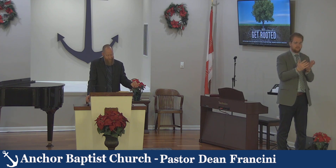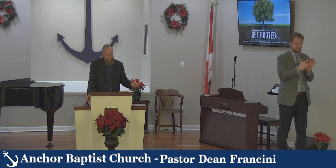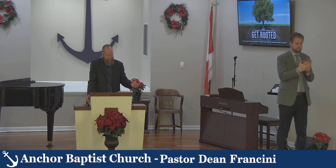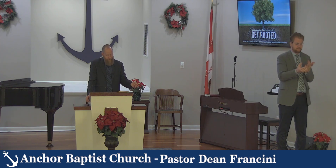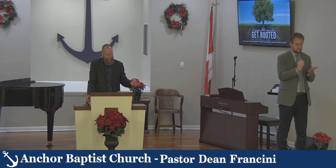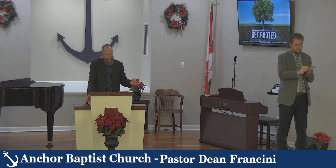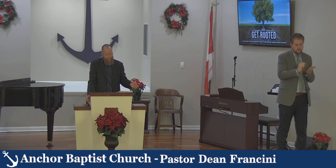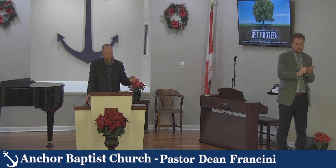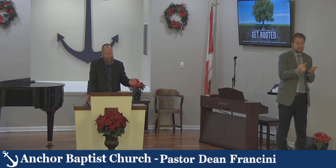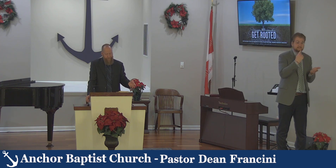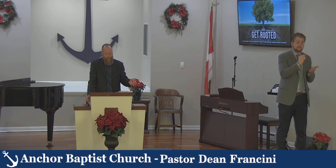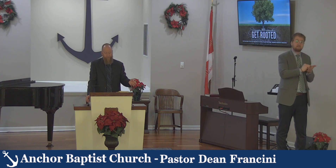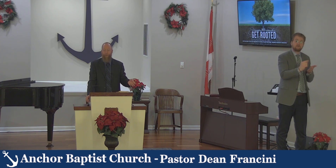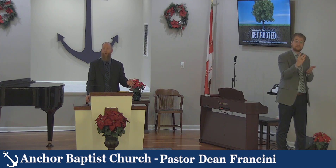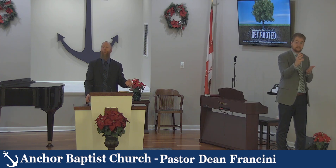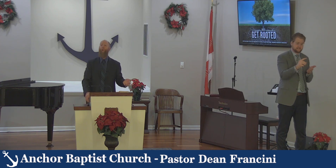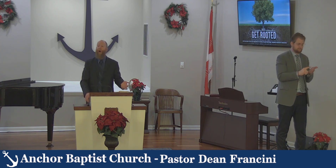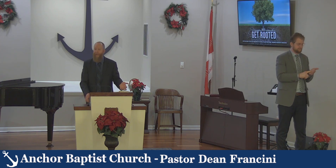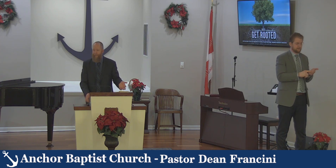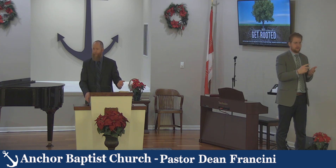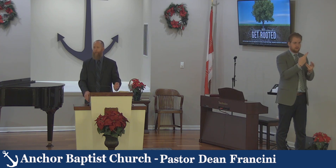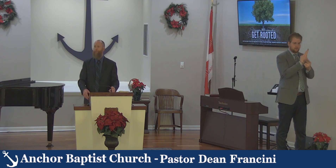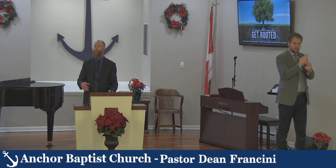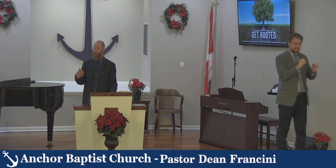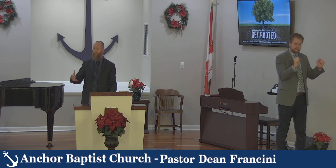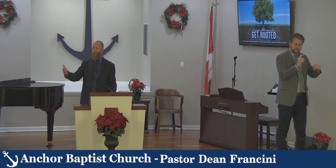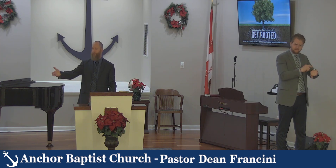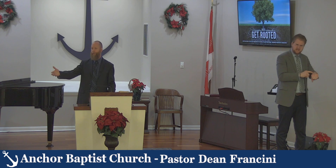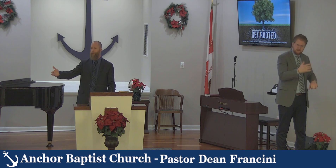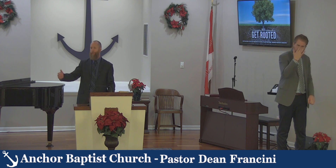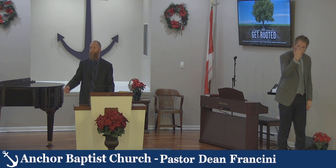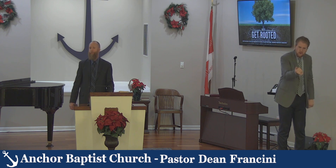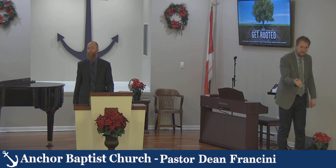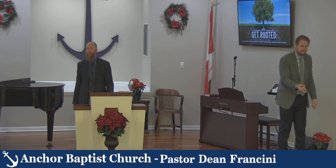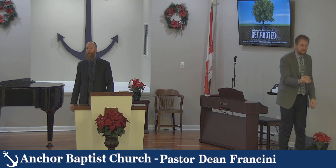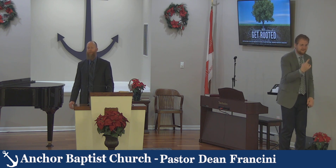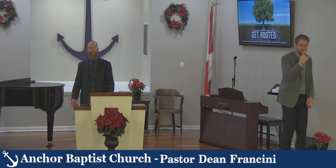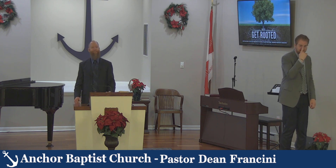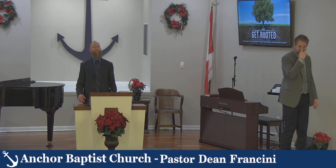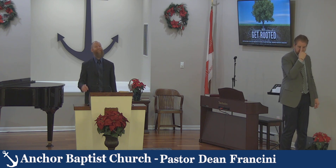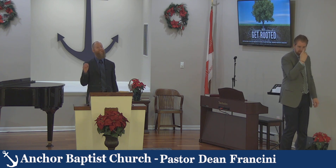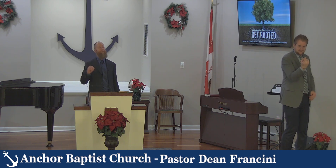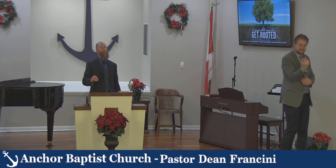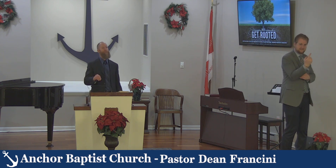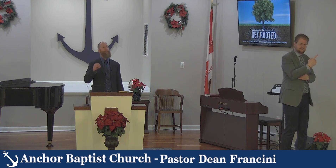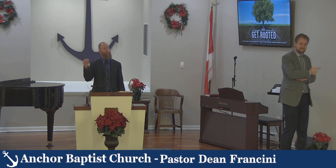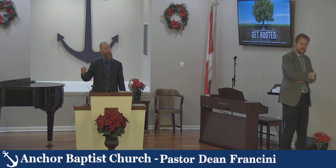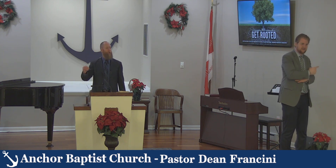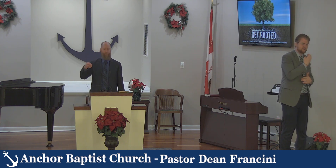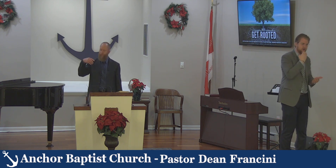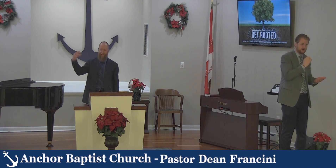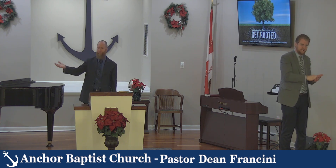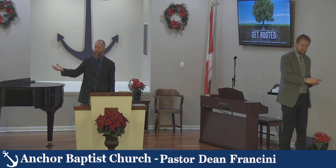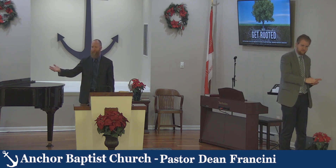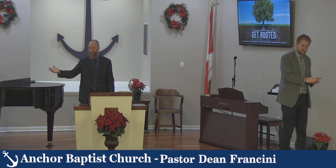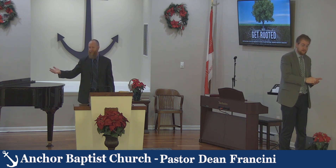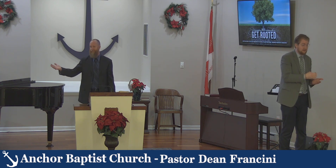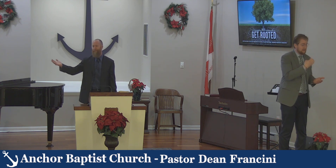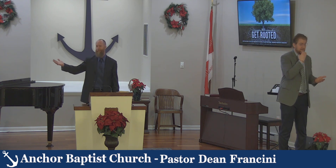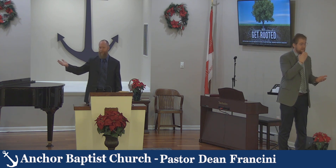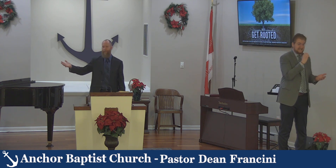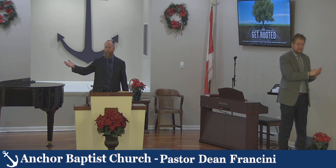says in verse 16, redeeming the time. Why? Because the days are evil. Listen, the evilness of the world is